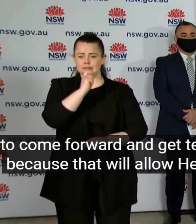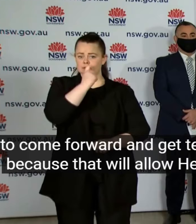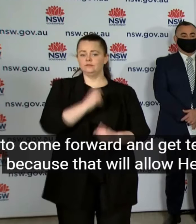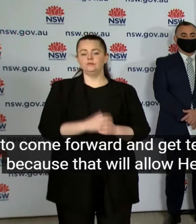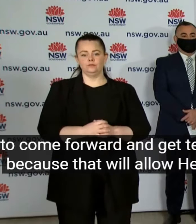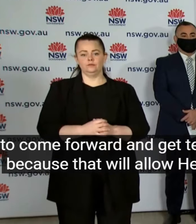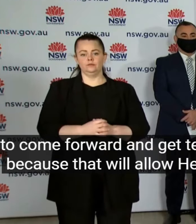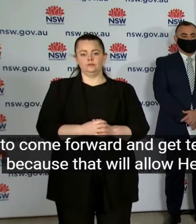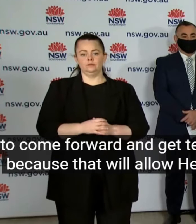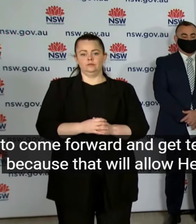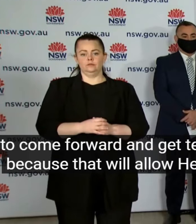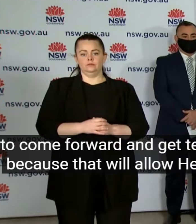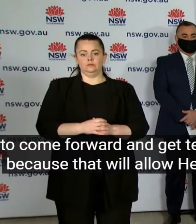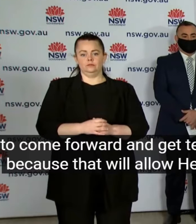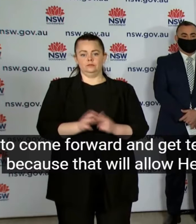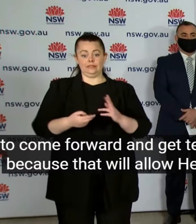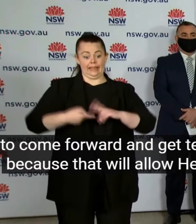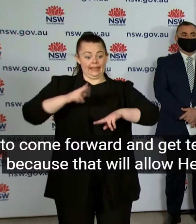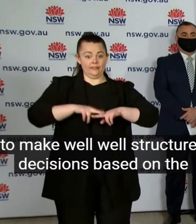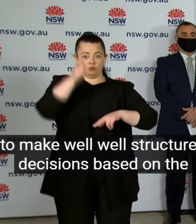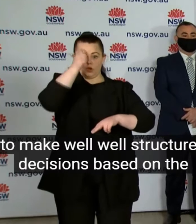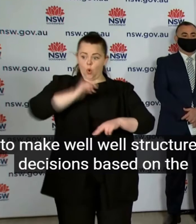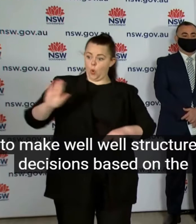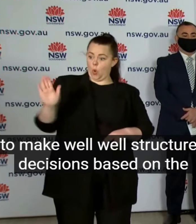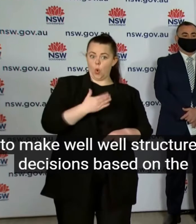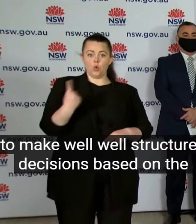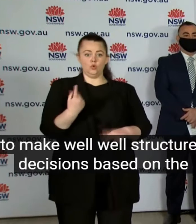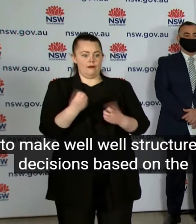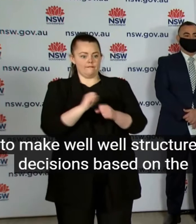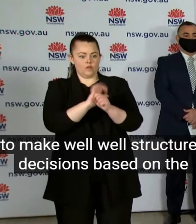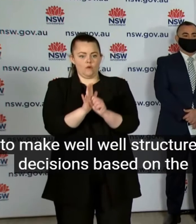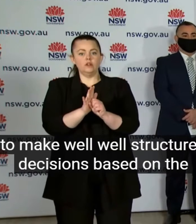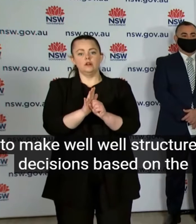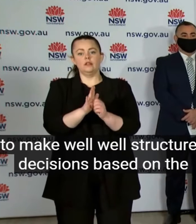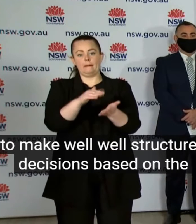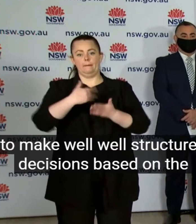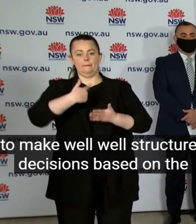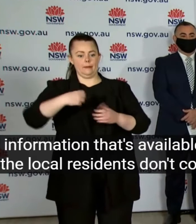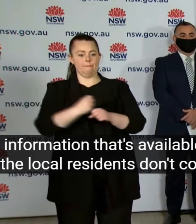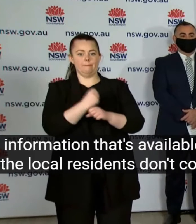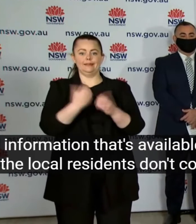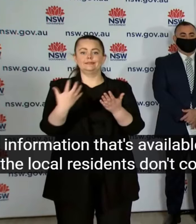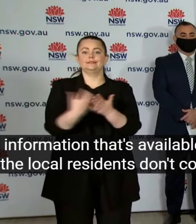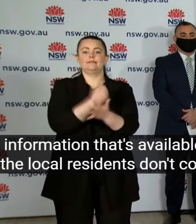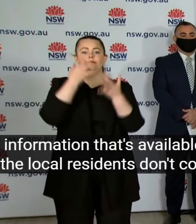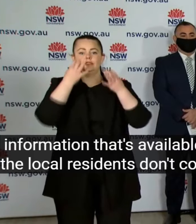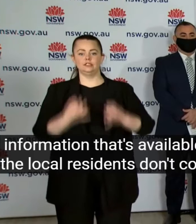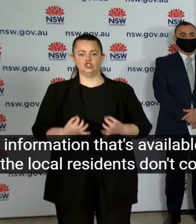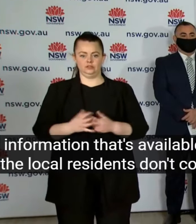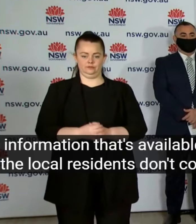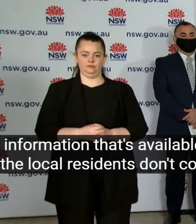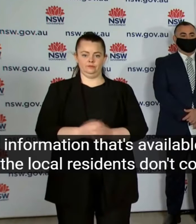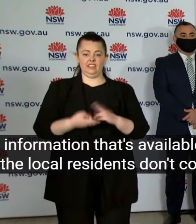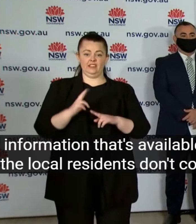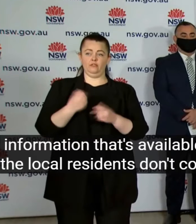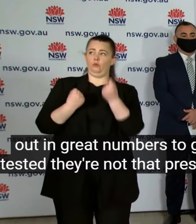well-structured decisions based on the information that's available. If the local residents don't come out in great numbers to get tested, then that presents